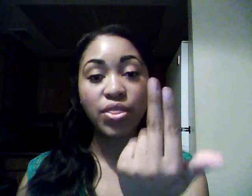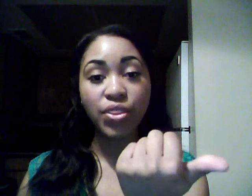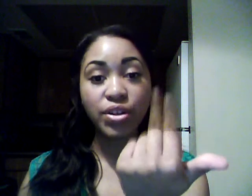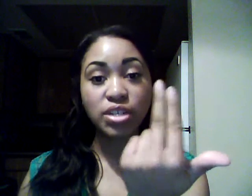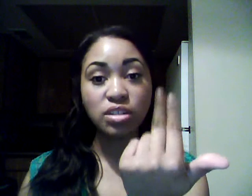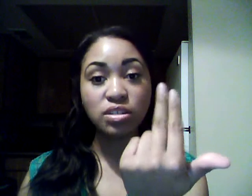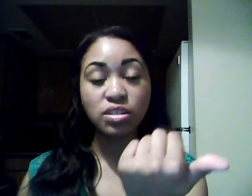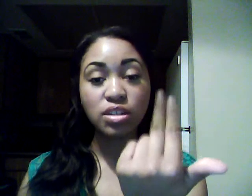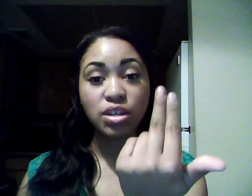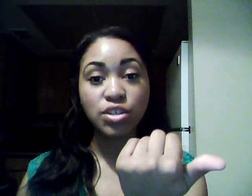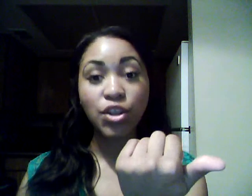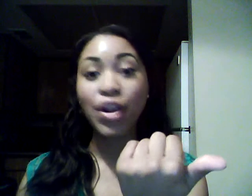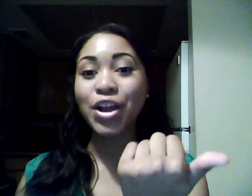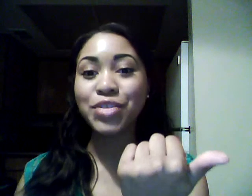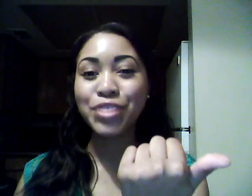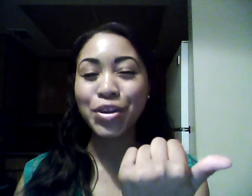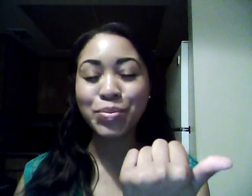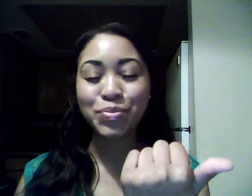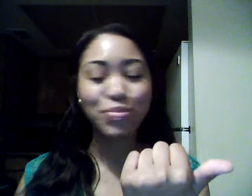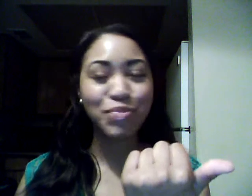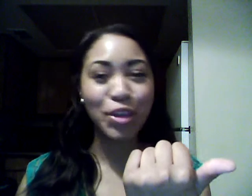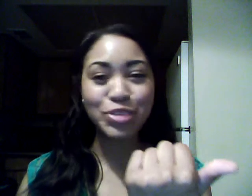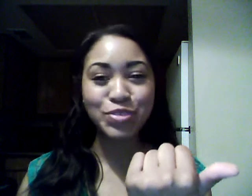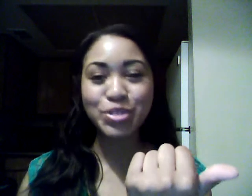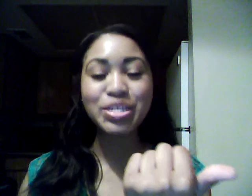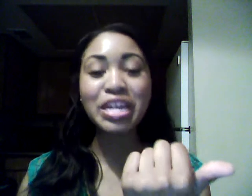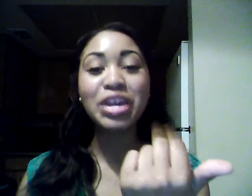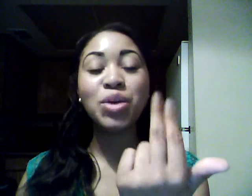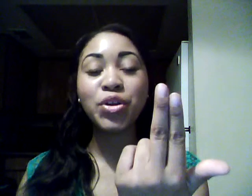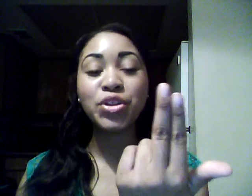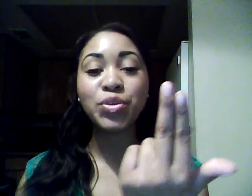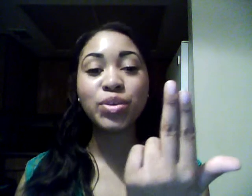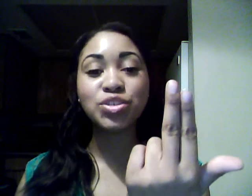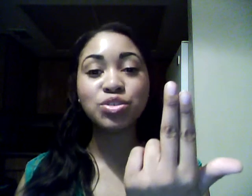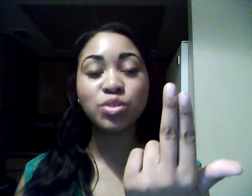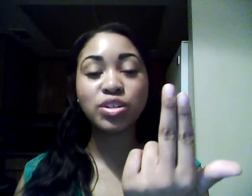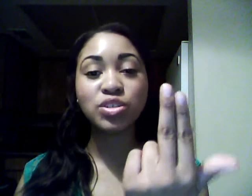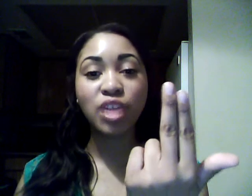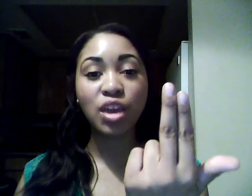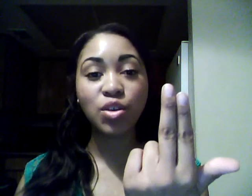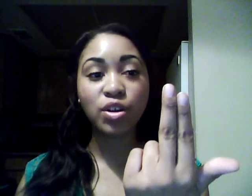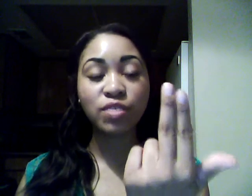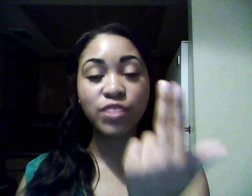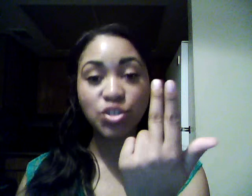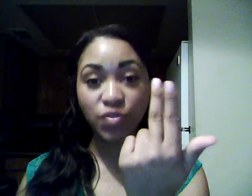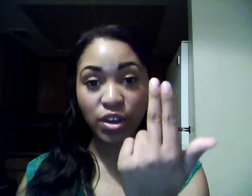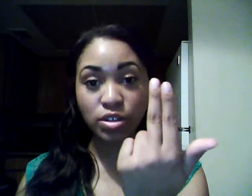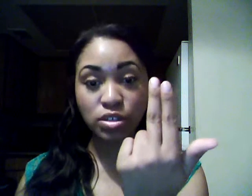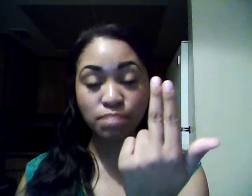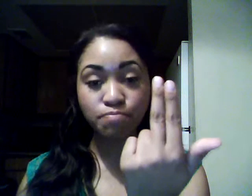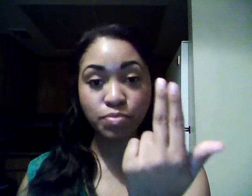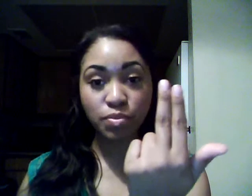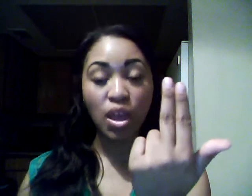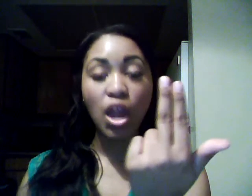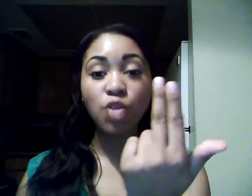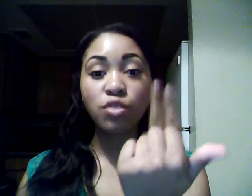then 13. Sorry, you're not going to flick your fingers for 13. What you're going to do is you're going to take your first 2 fingers, you're